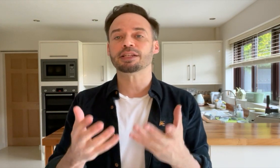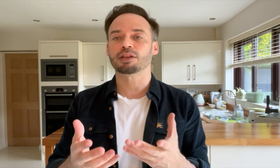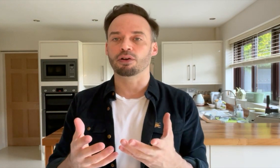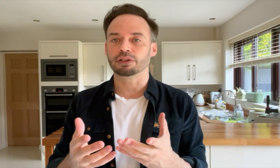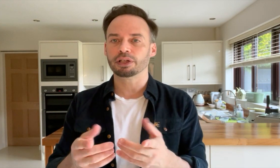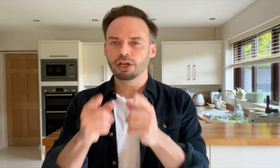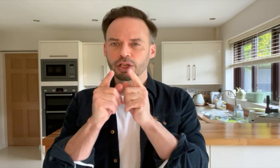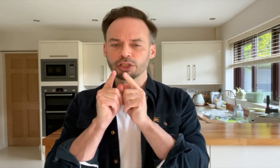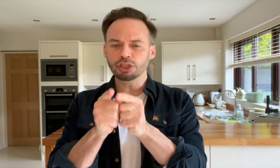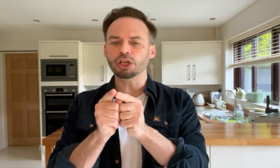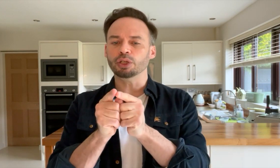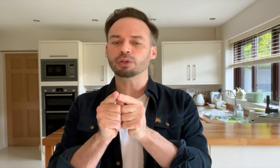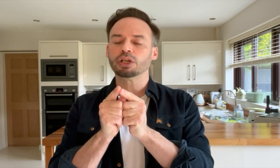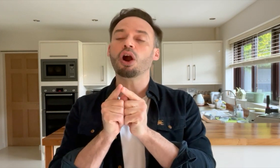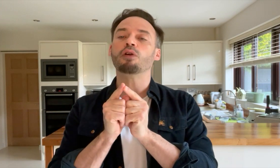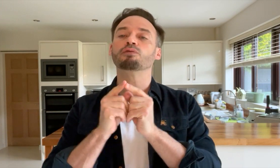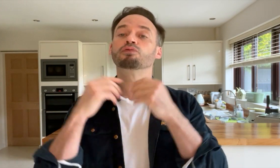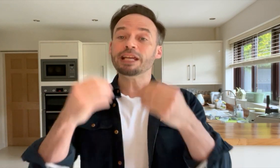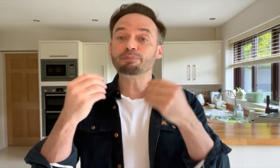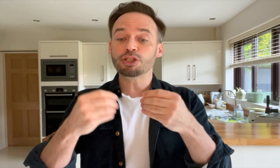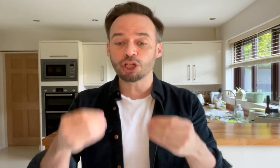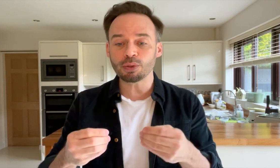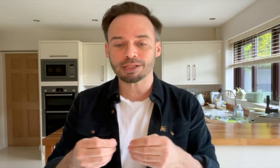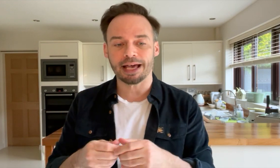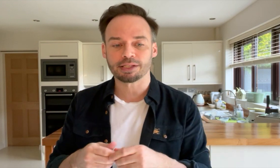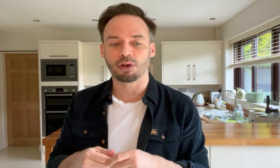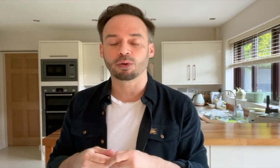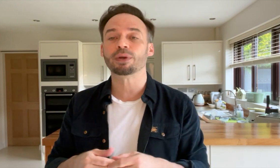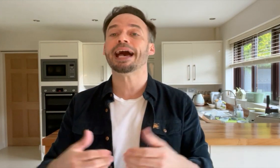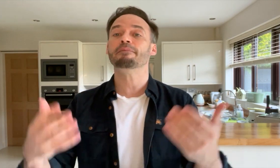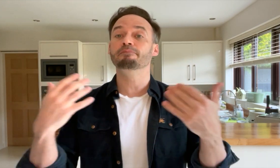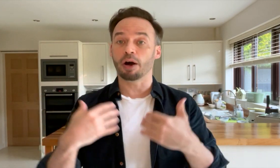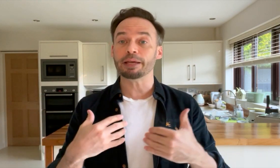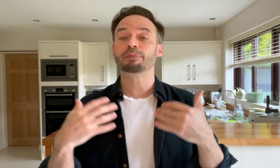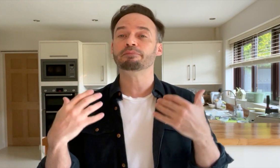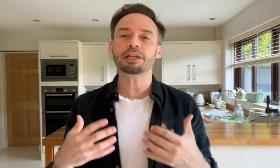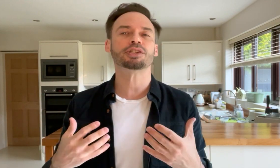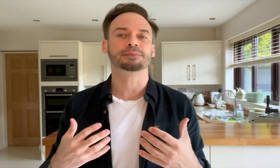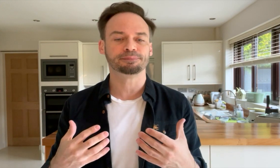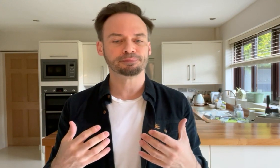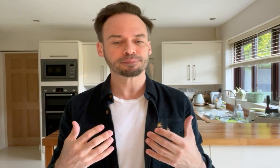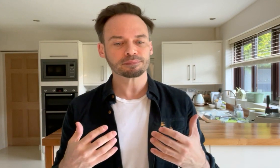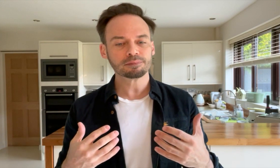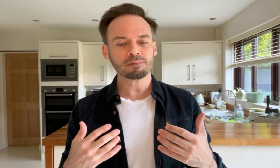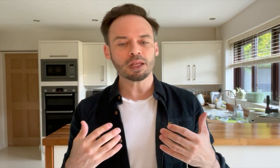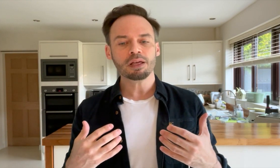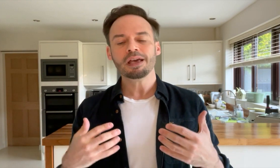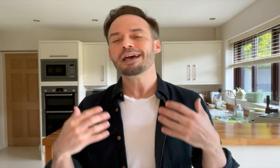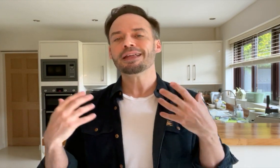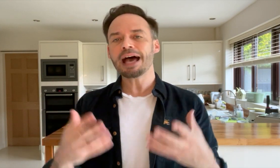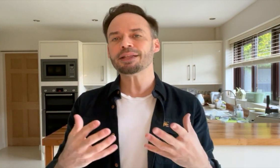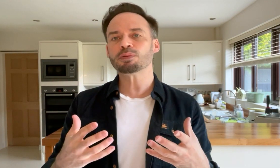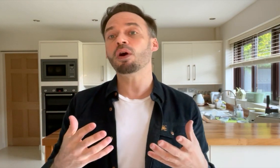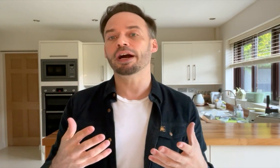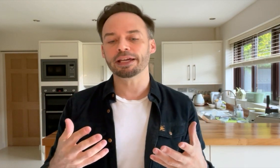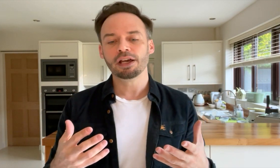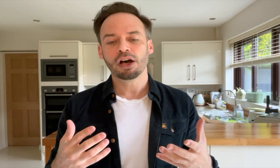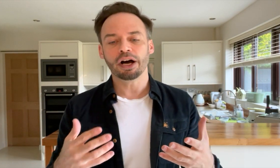song you can't reproduce that song without my permission that's why i